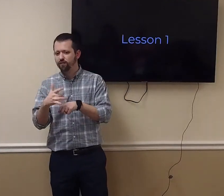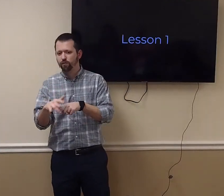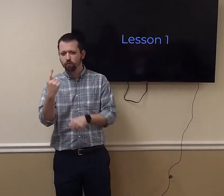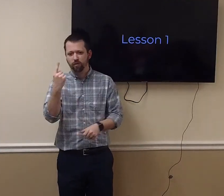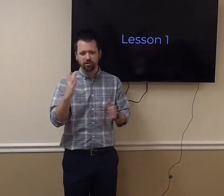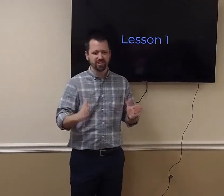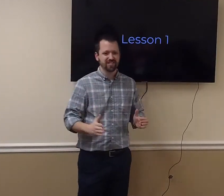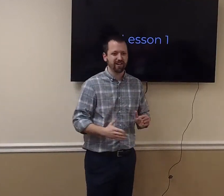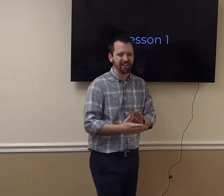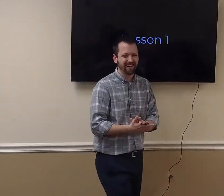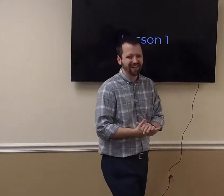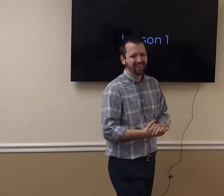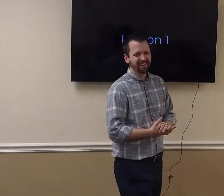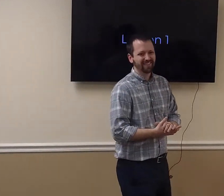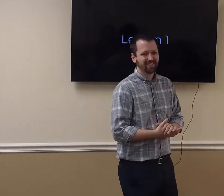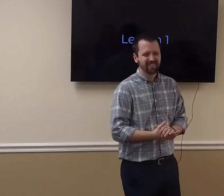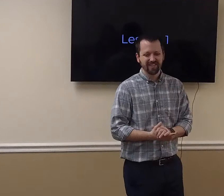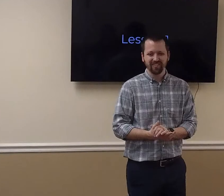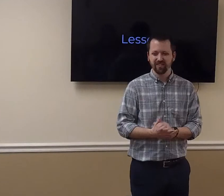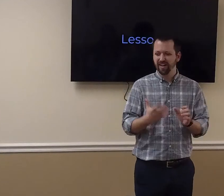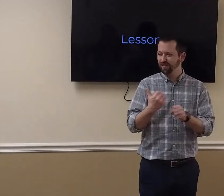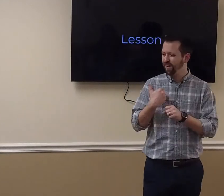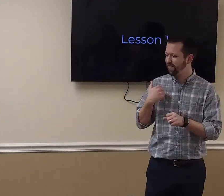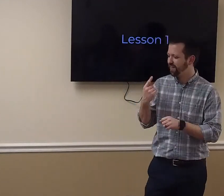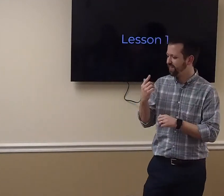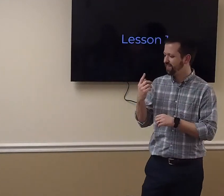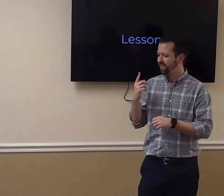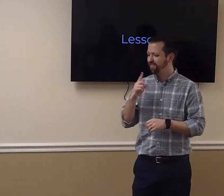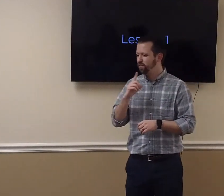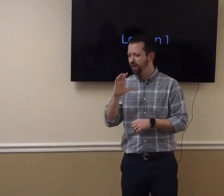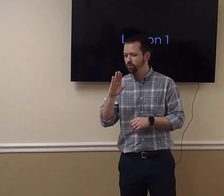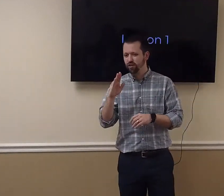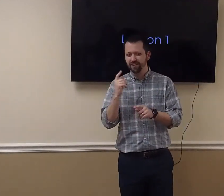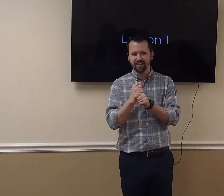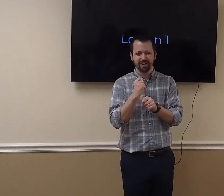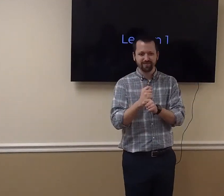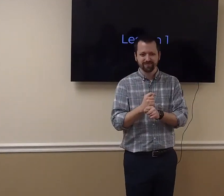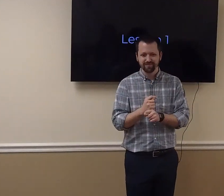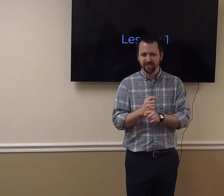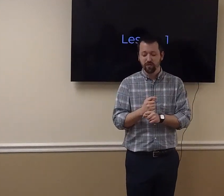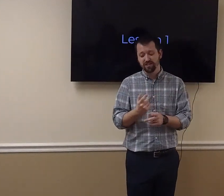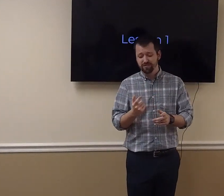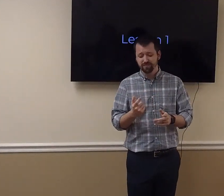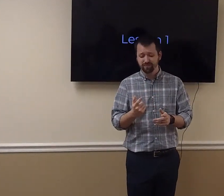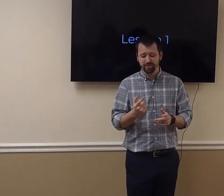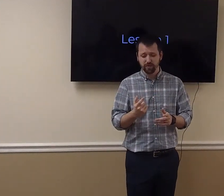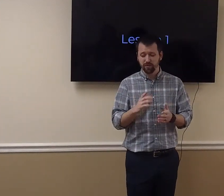room for one person. So, that's what I get for having a single cab truck. Which, when I was